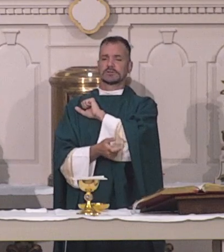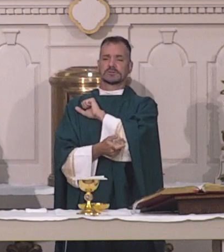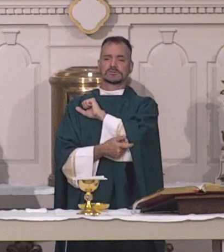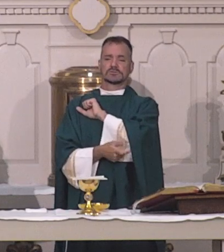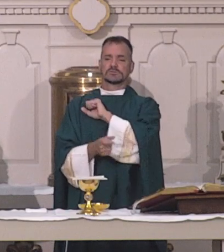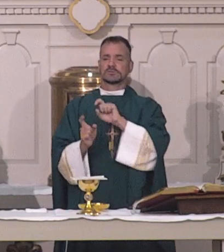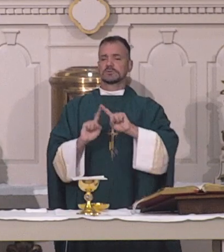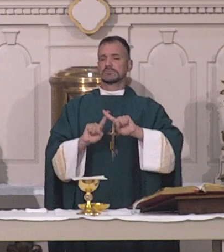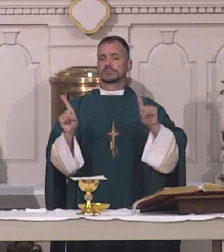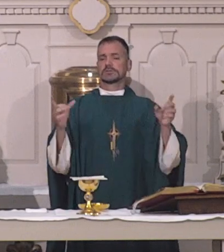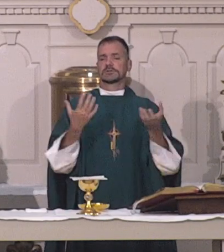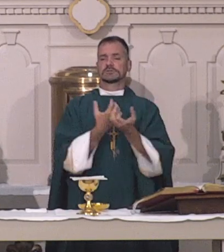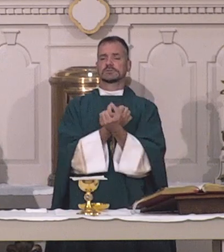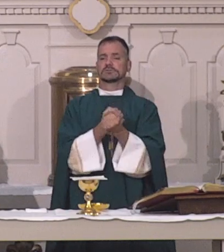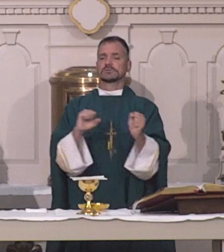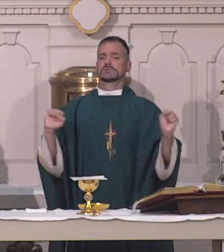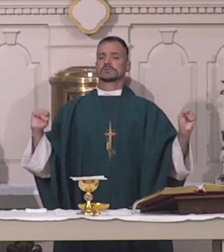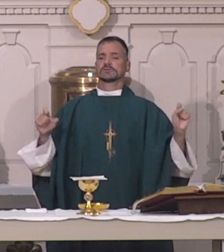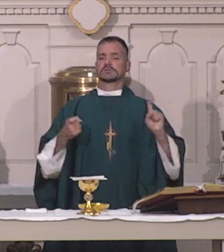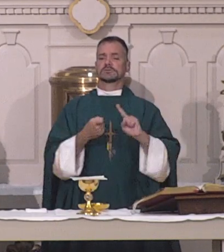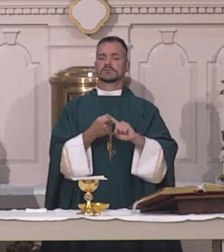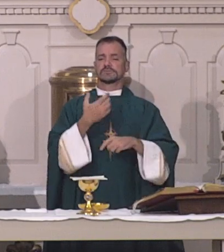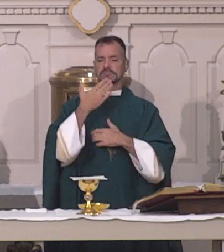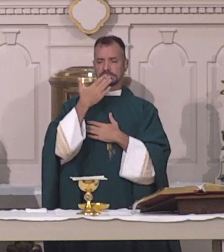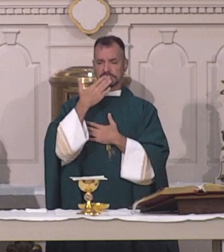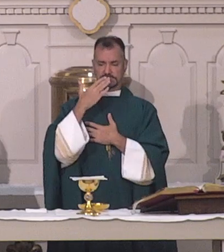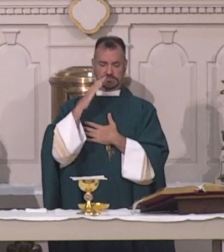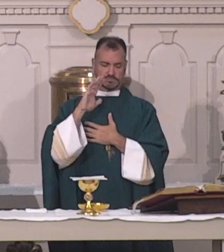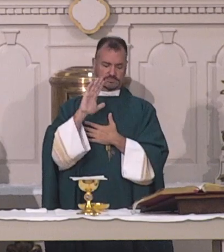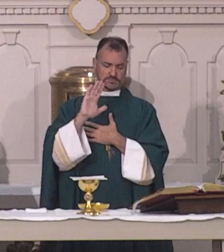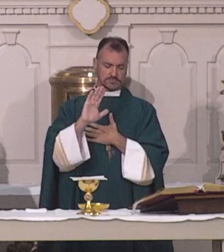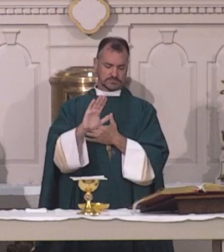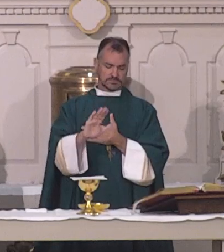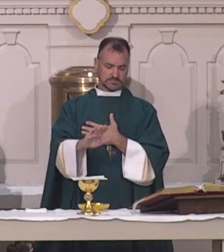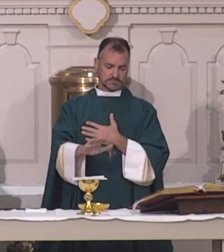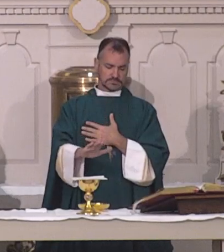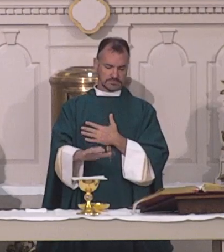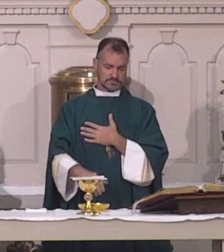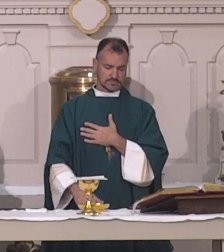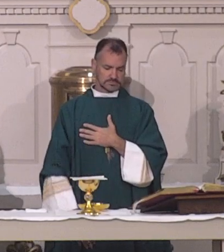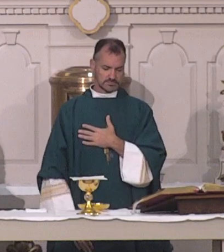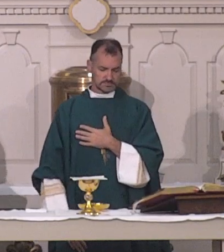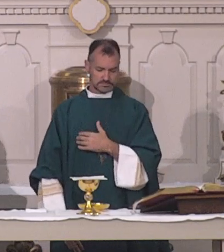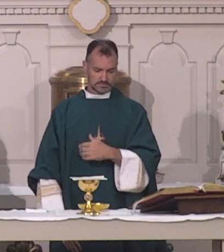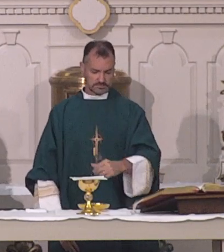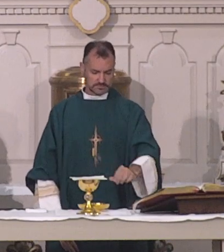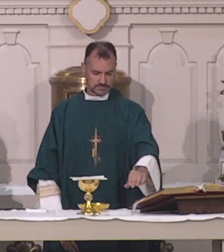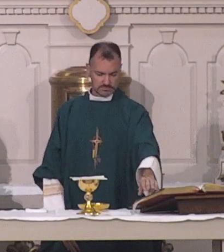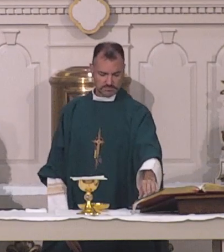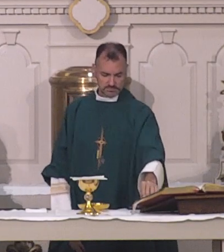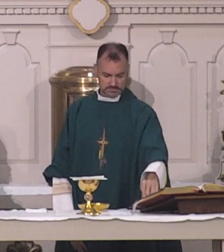into temptation, but deliver us from evil.